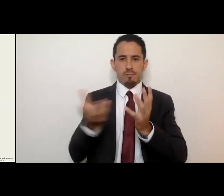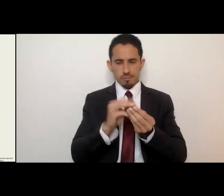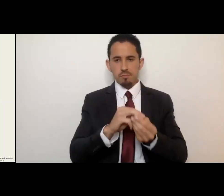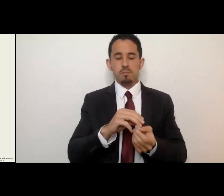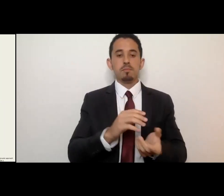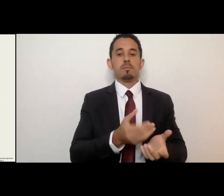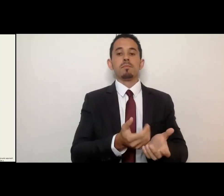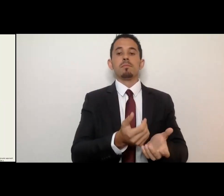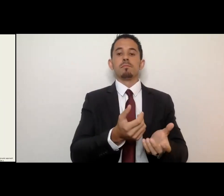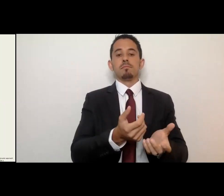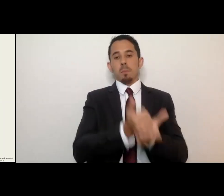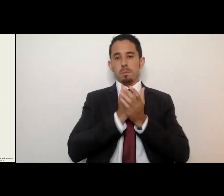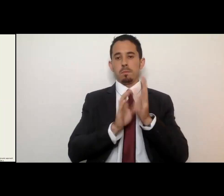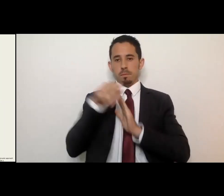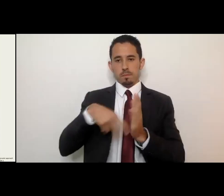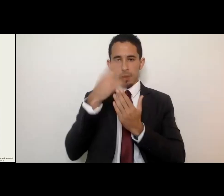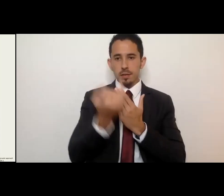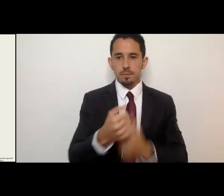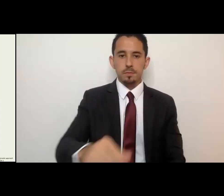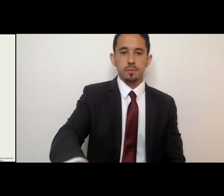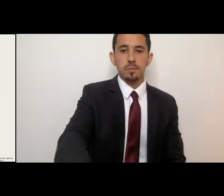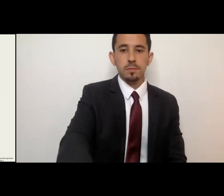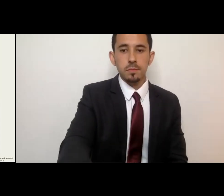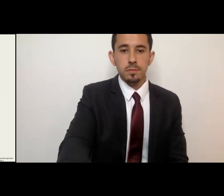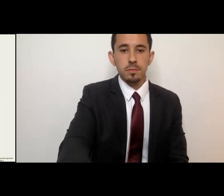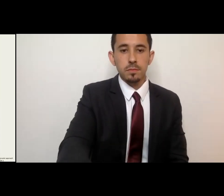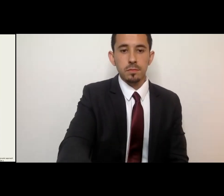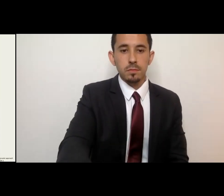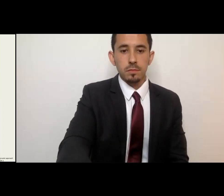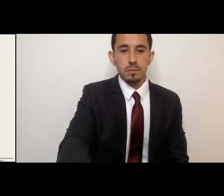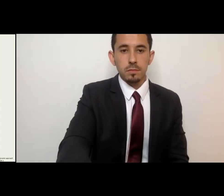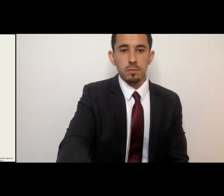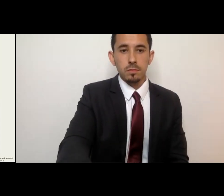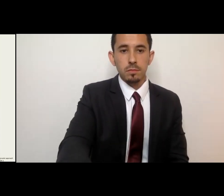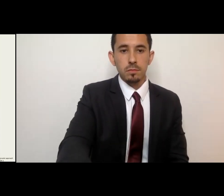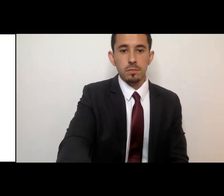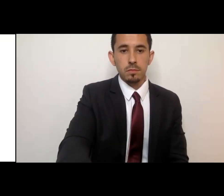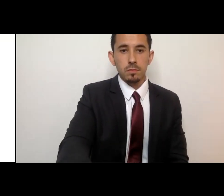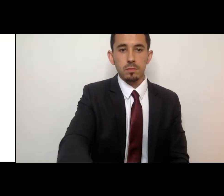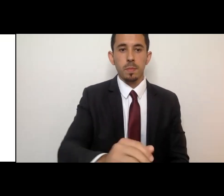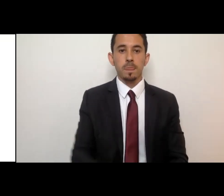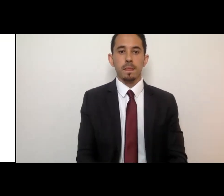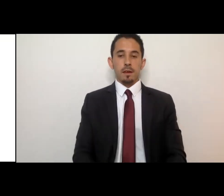be utilized, what skills need to be brought to bear. And all of that helped me with developing this project.